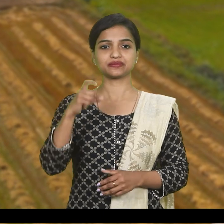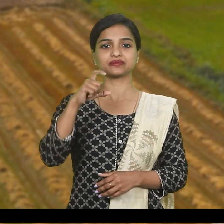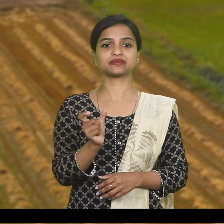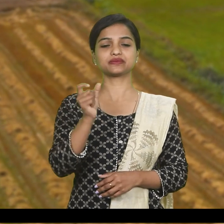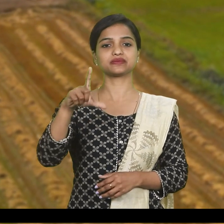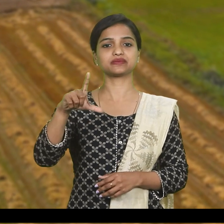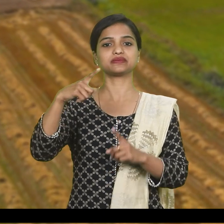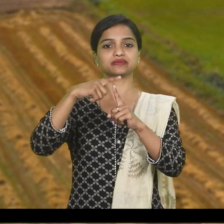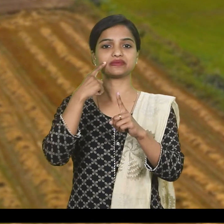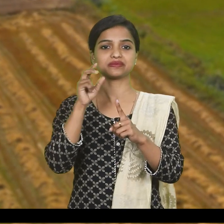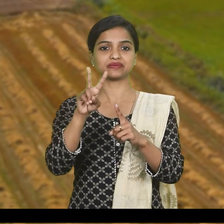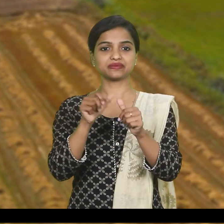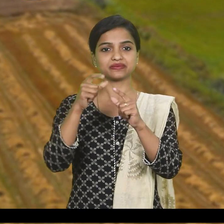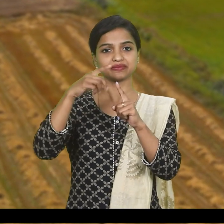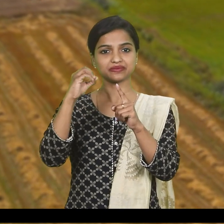Cultivator.